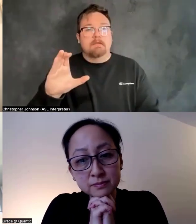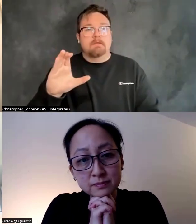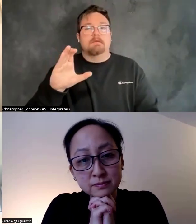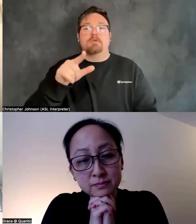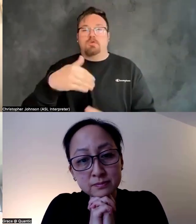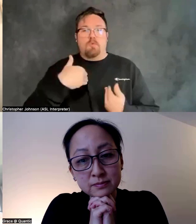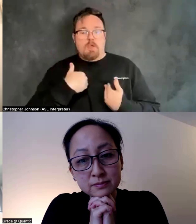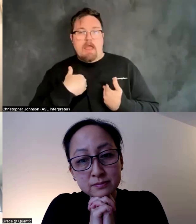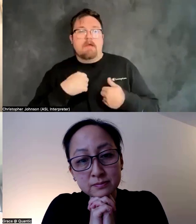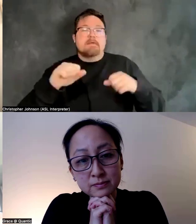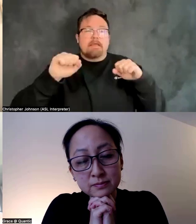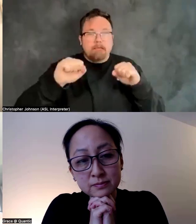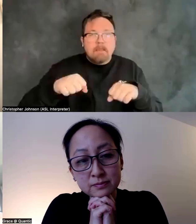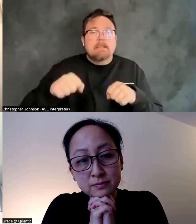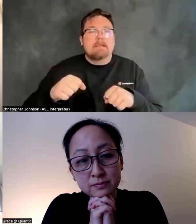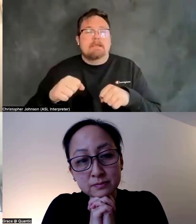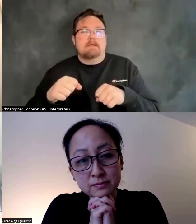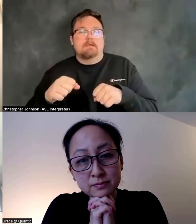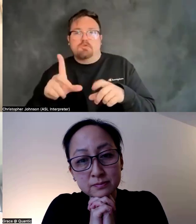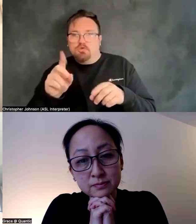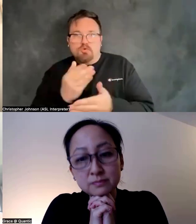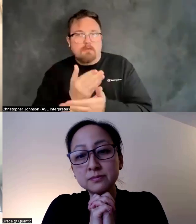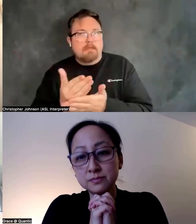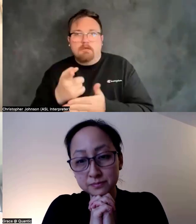have if you were Web2